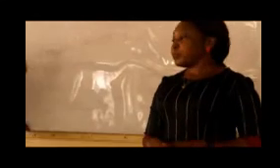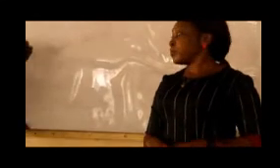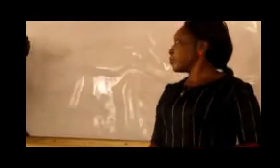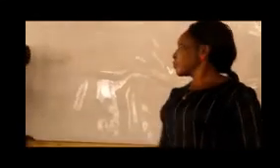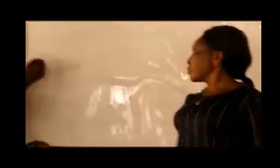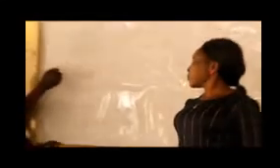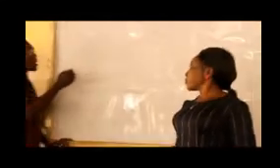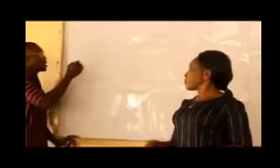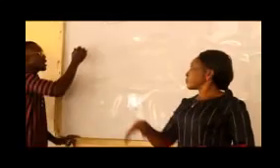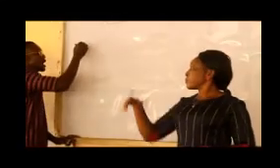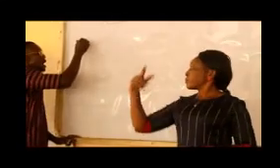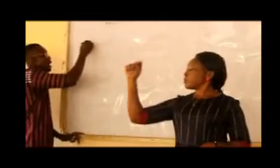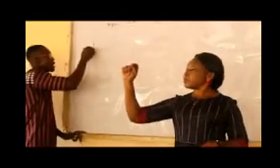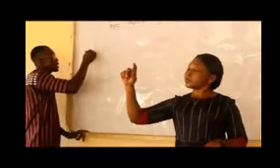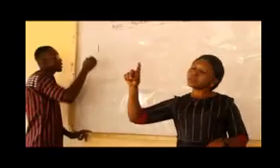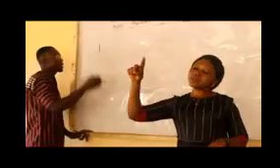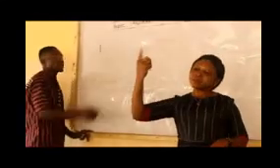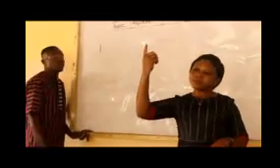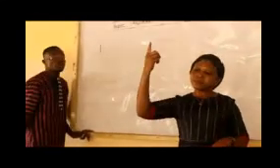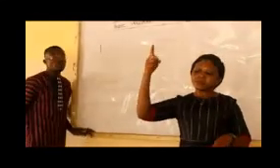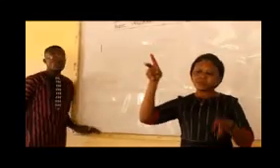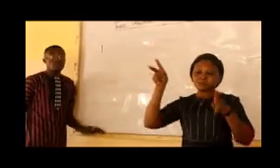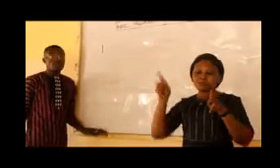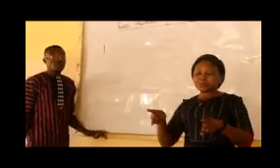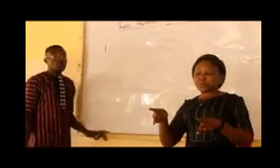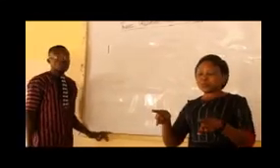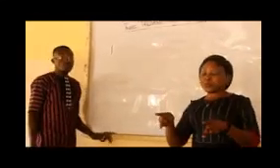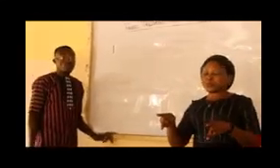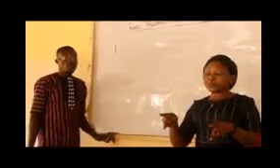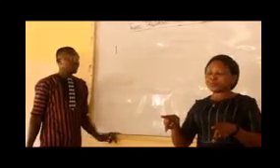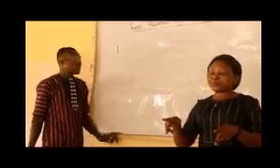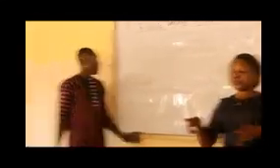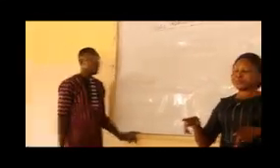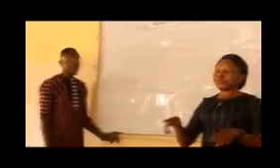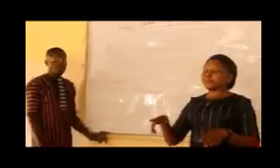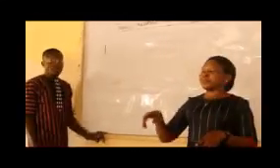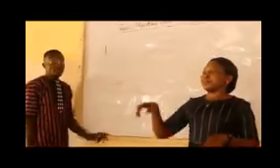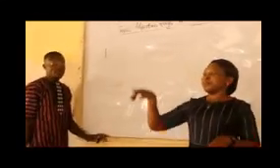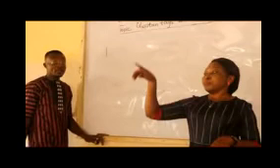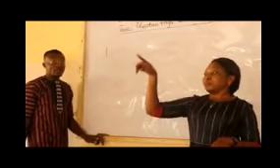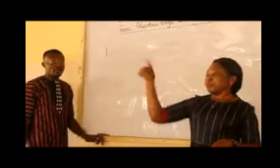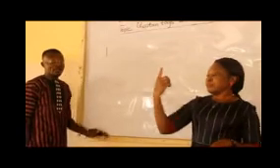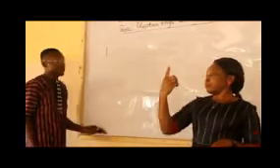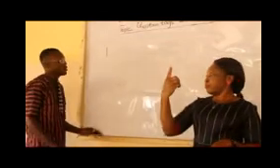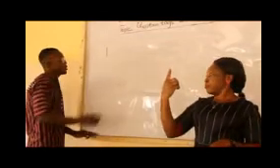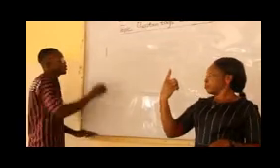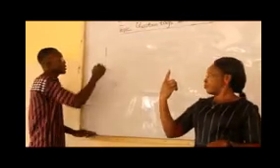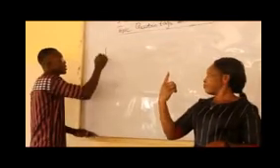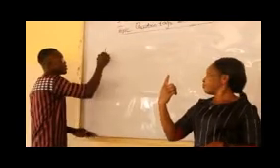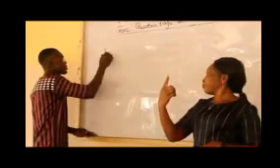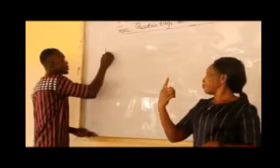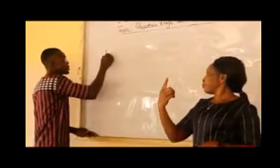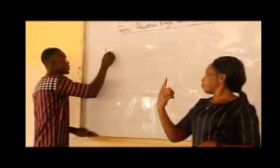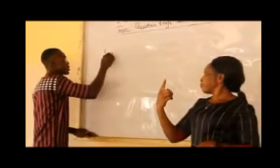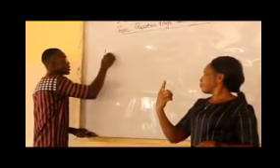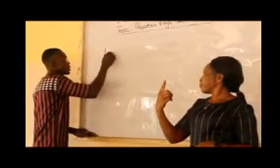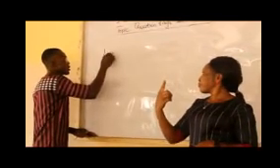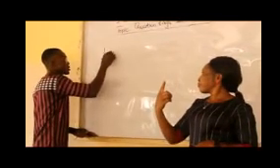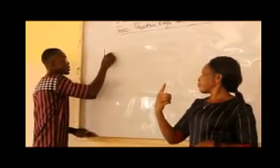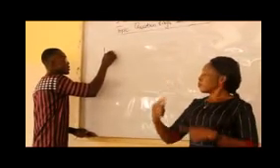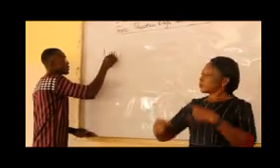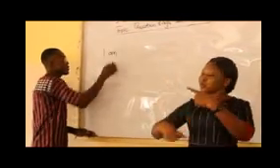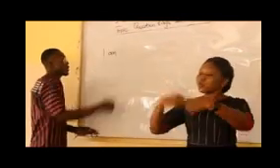the first person pronoun I, when it is in the present, goes with